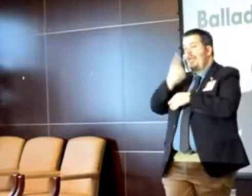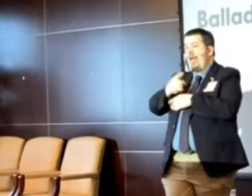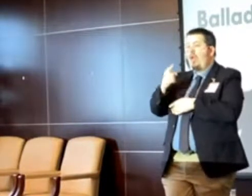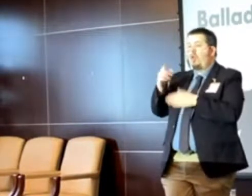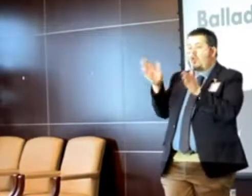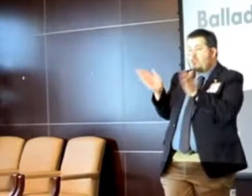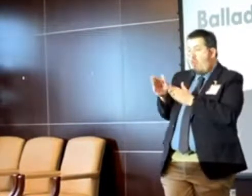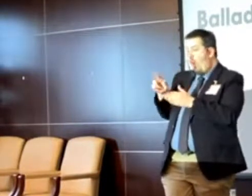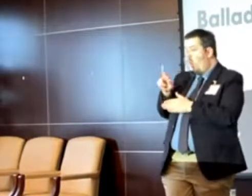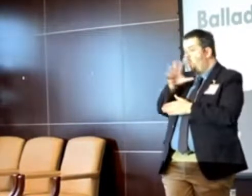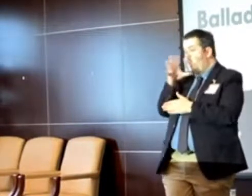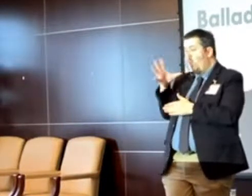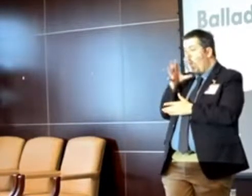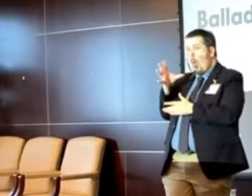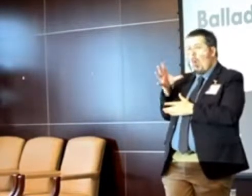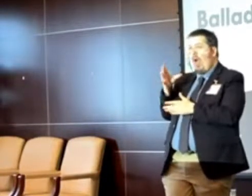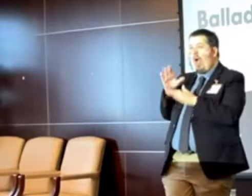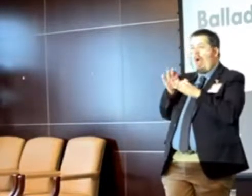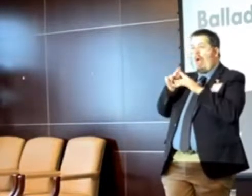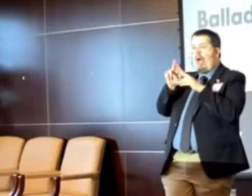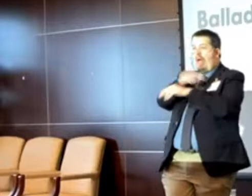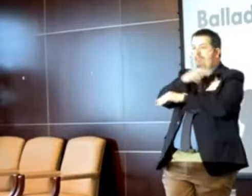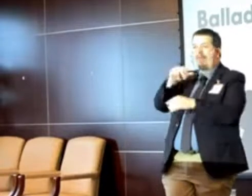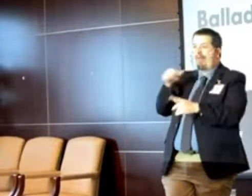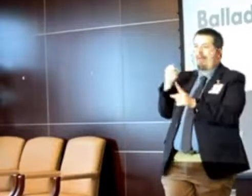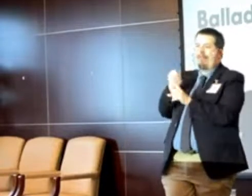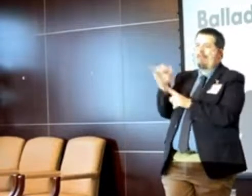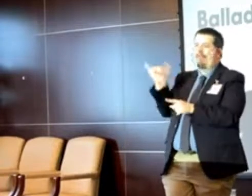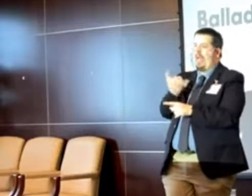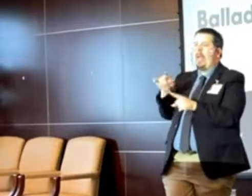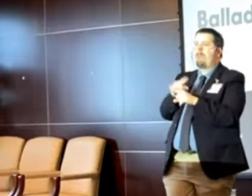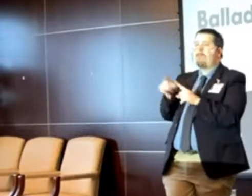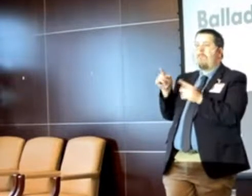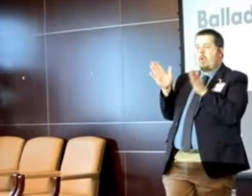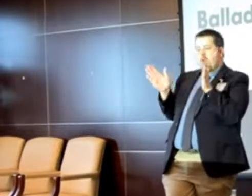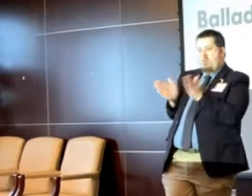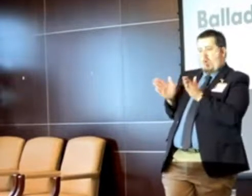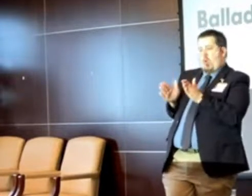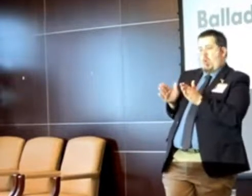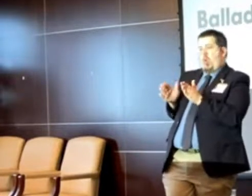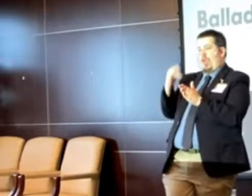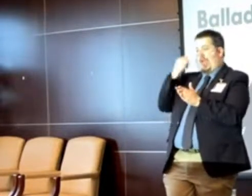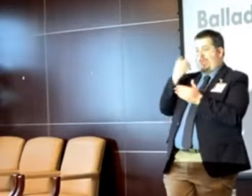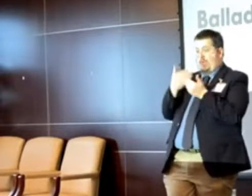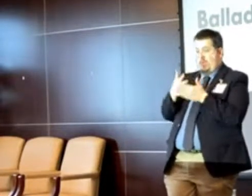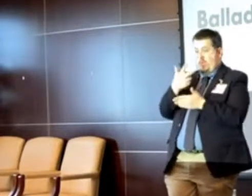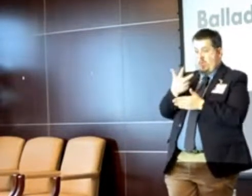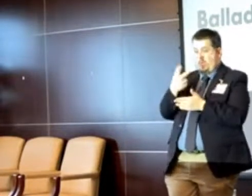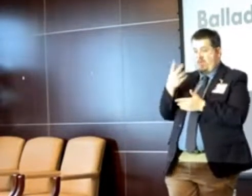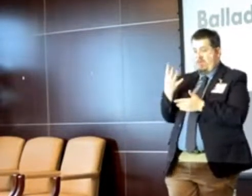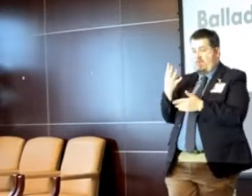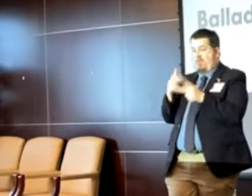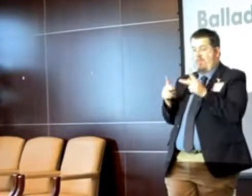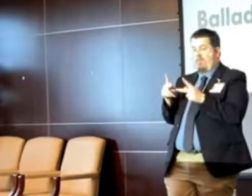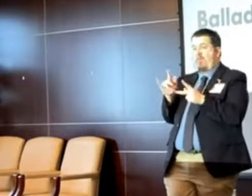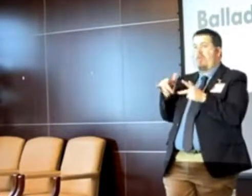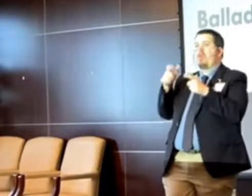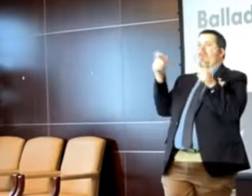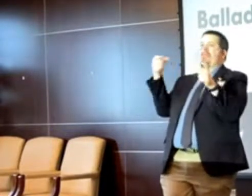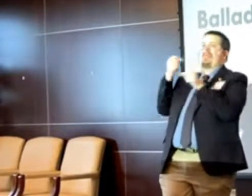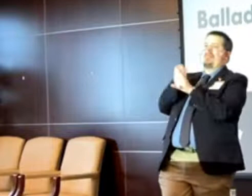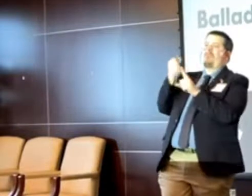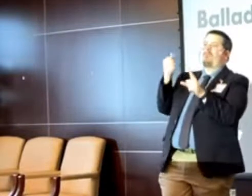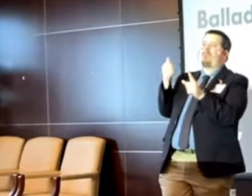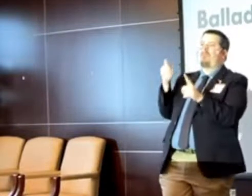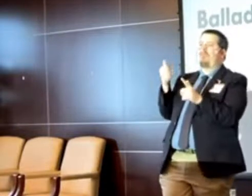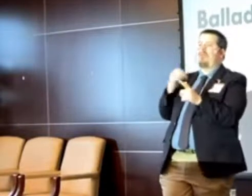rural hospitals are not quite as impacted, but again, in a small rural hospital, if you lose 3 or 4 people, that can make a big